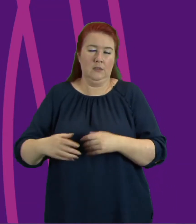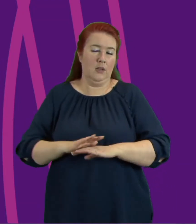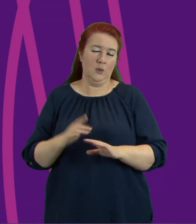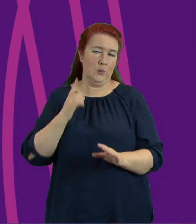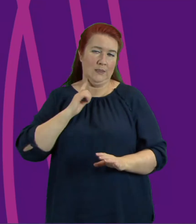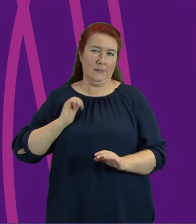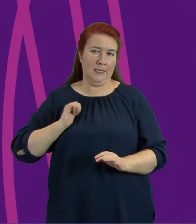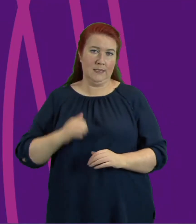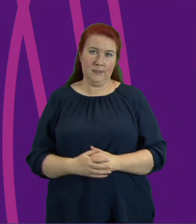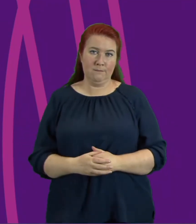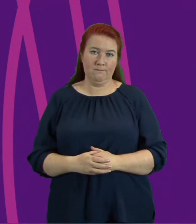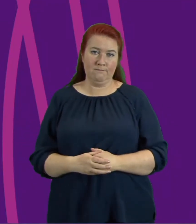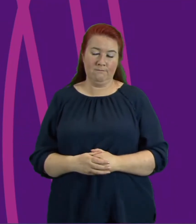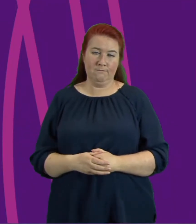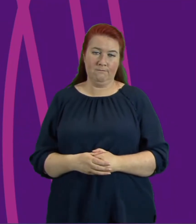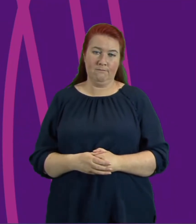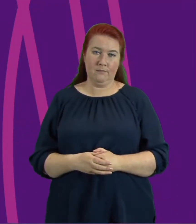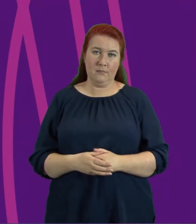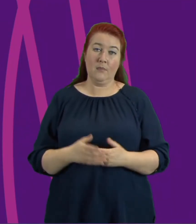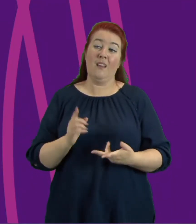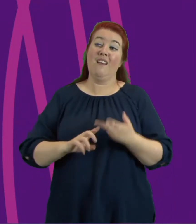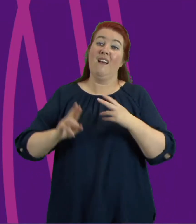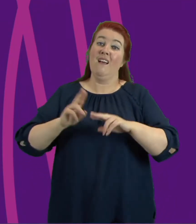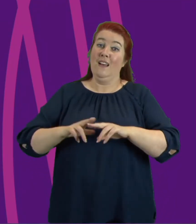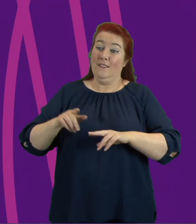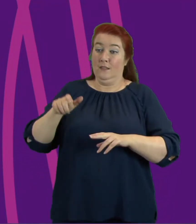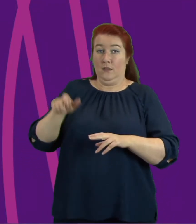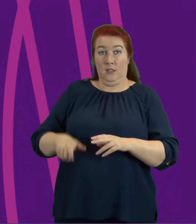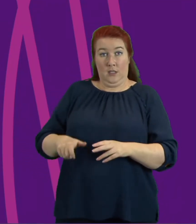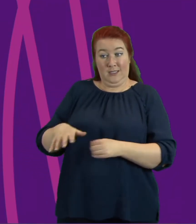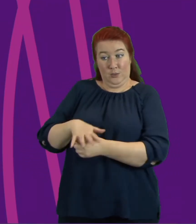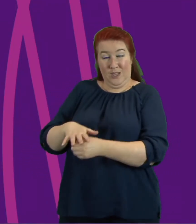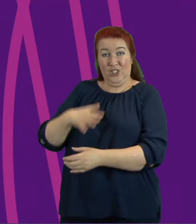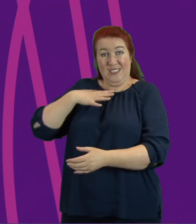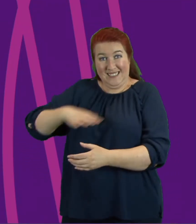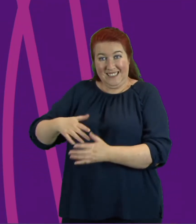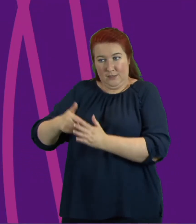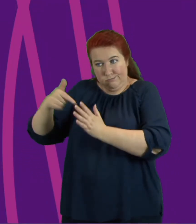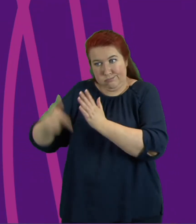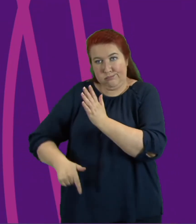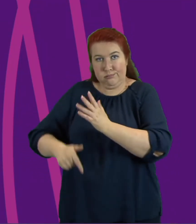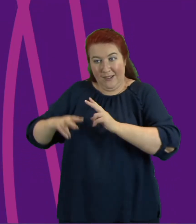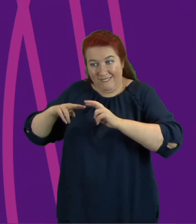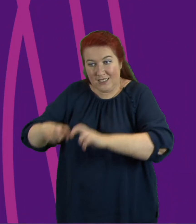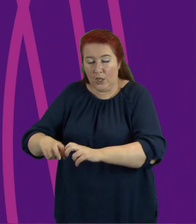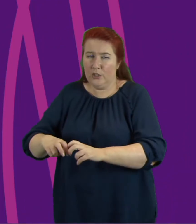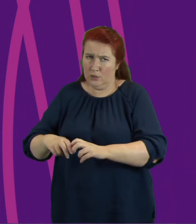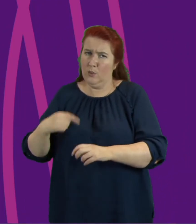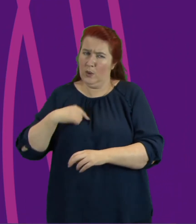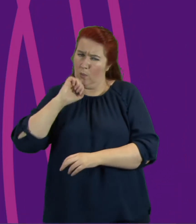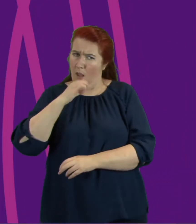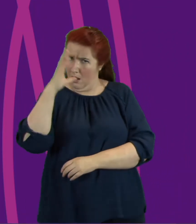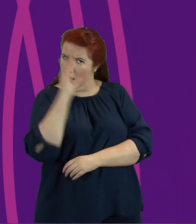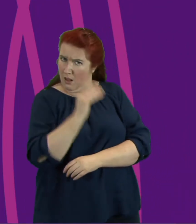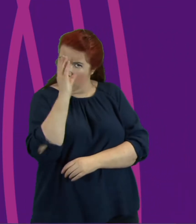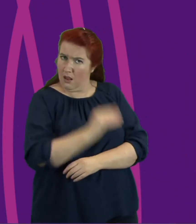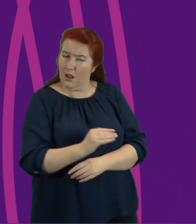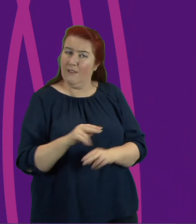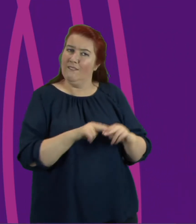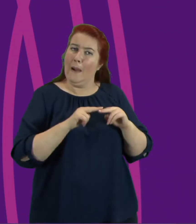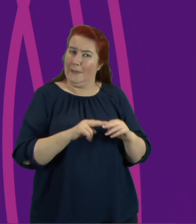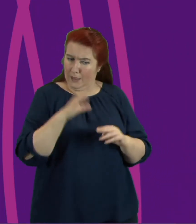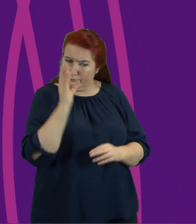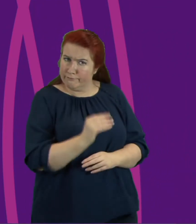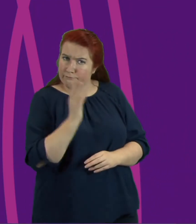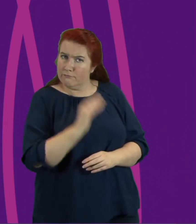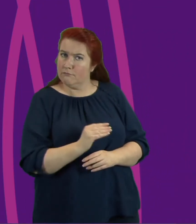context. But where a more substantial and lengthy investigation is required, the Crown will keep the family informed and take into